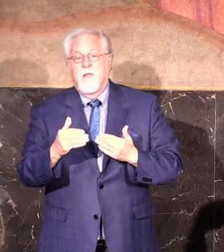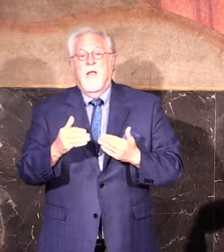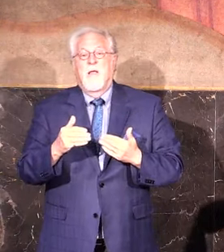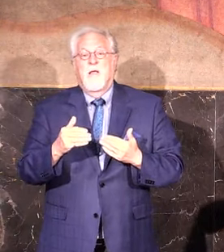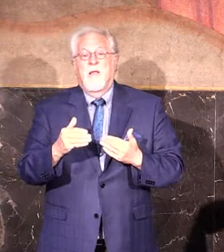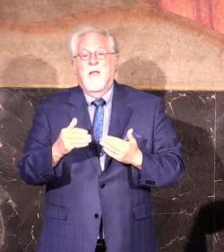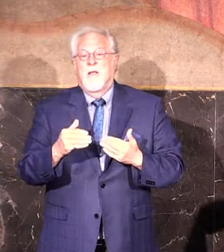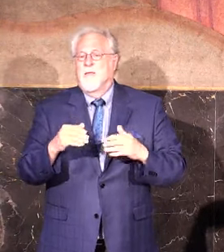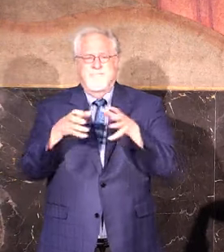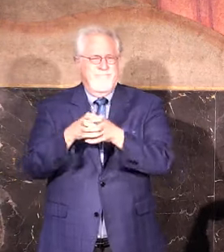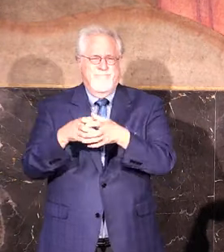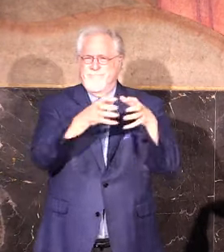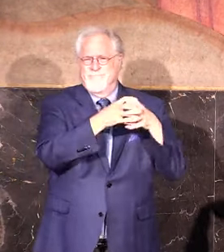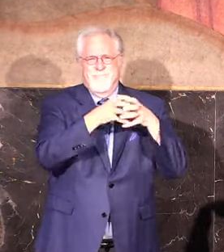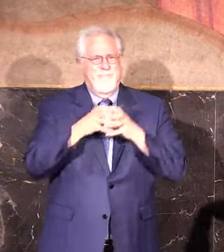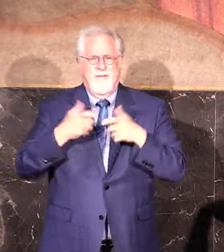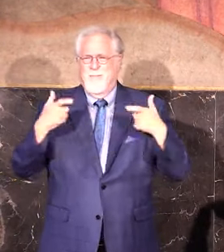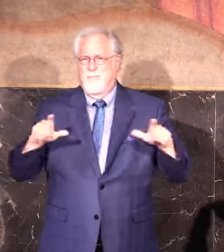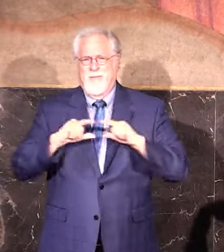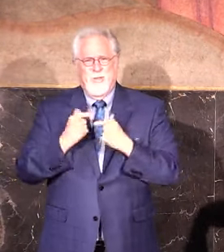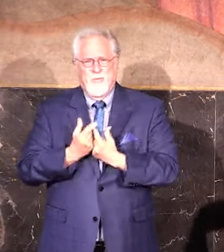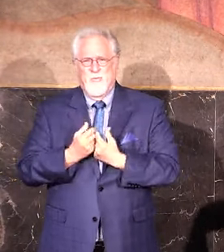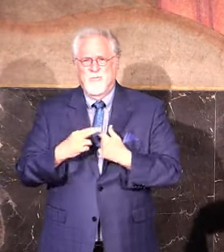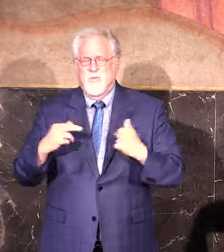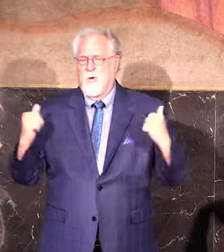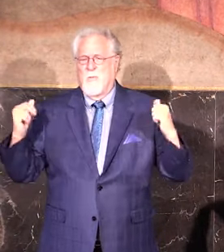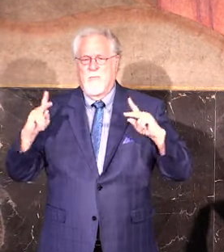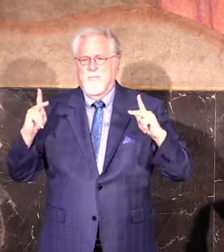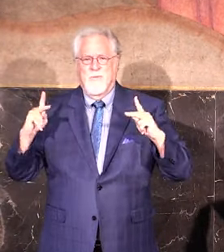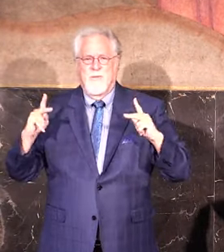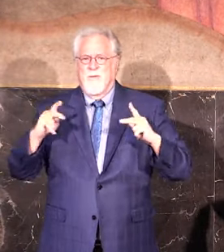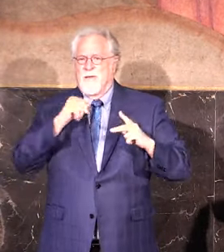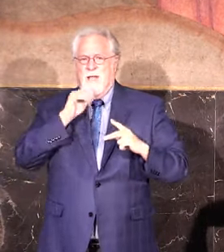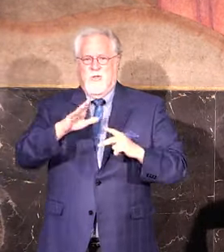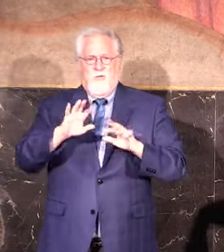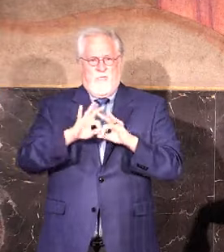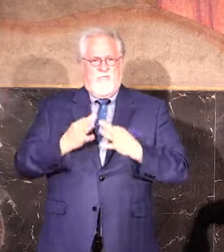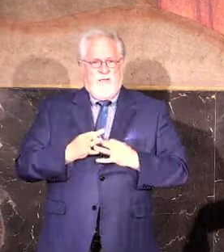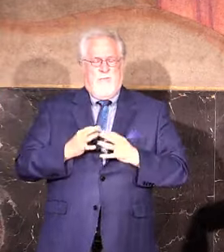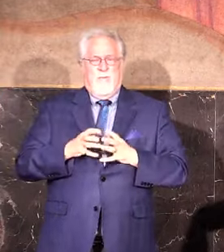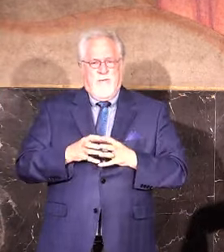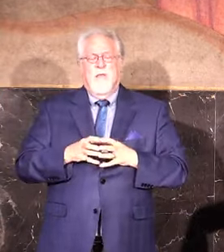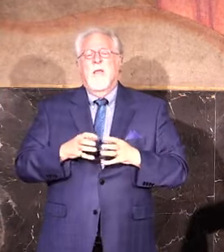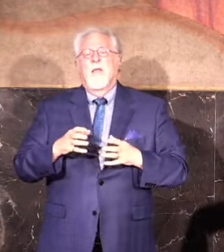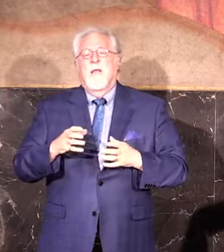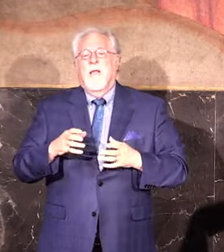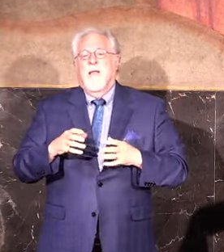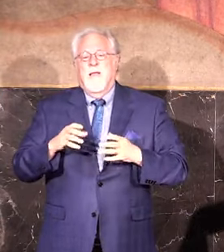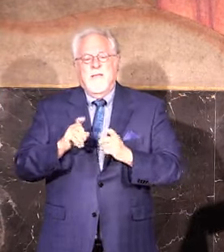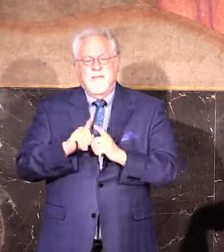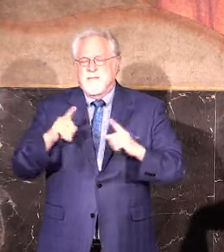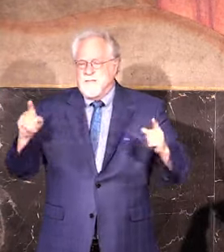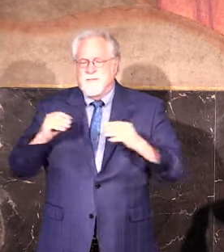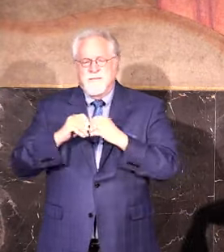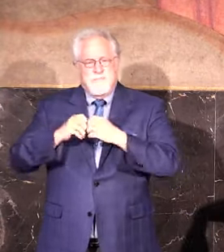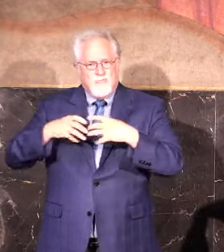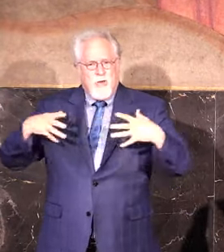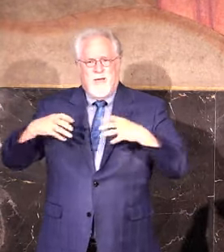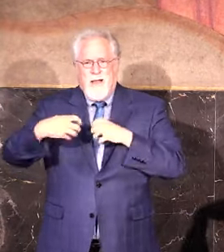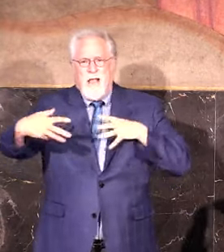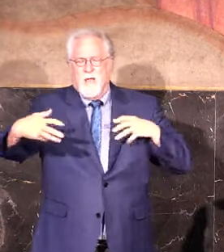don't congregate in big groups or spend a lot of time with people who aren't in your direct household unless you can spread out, wear your mask, be